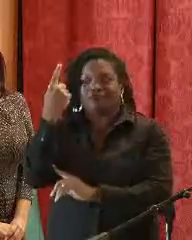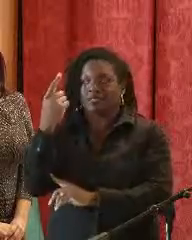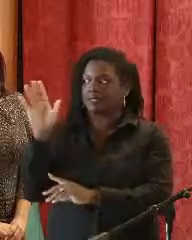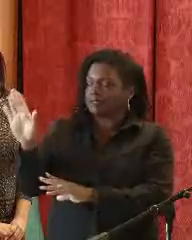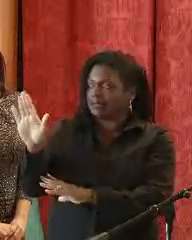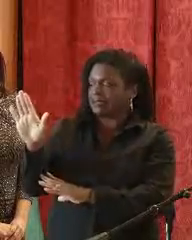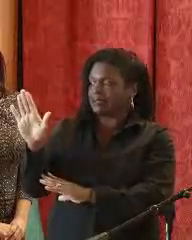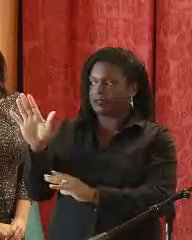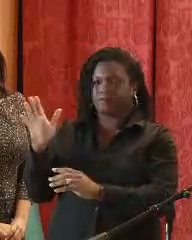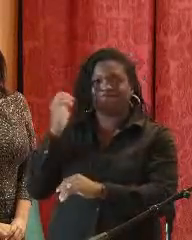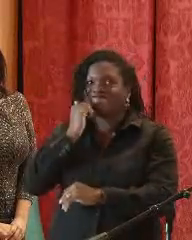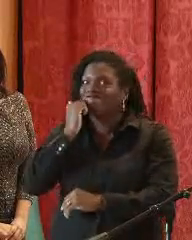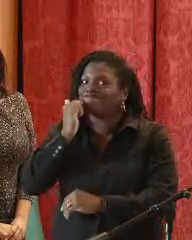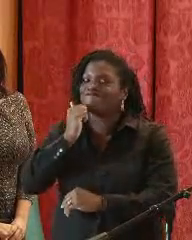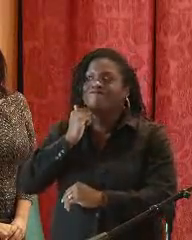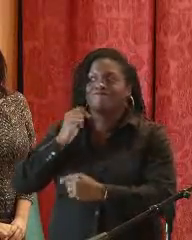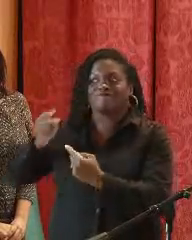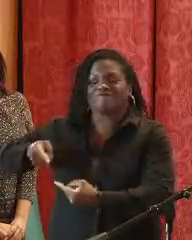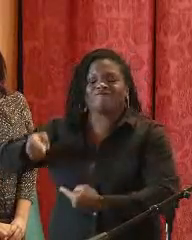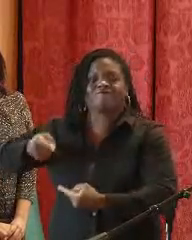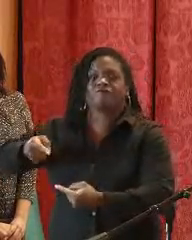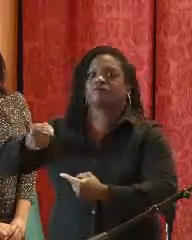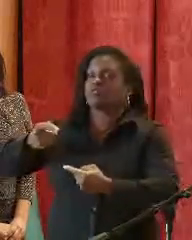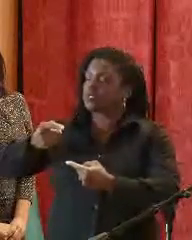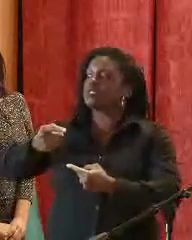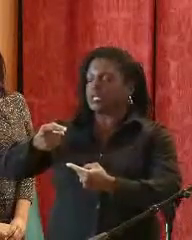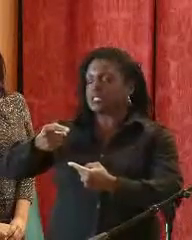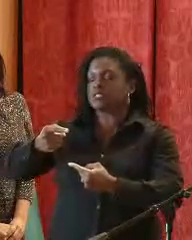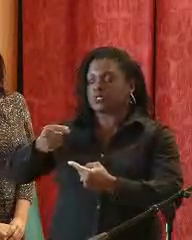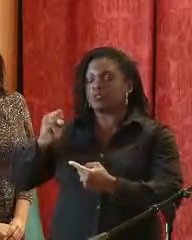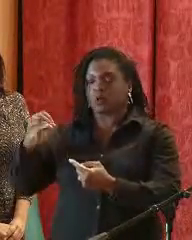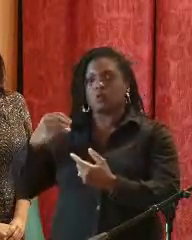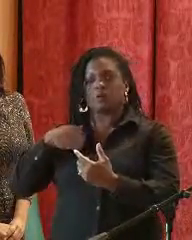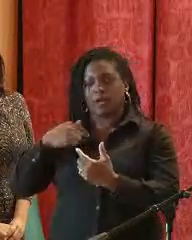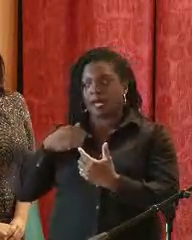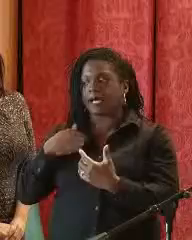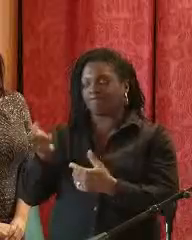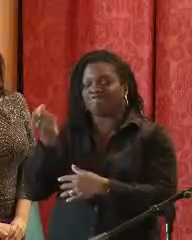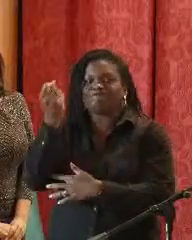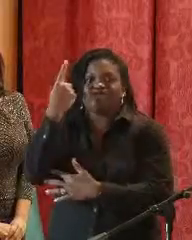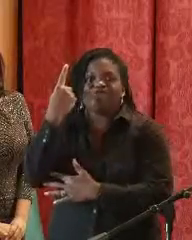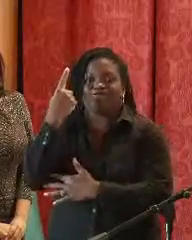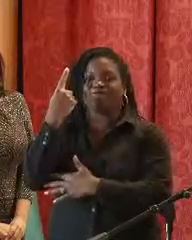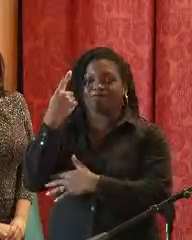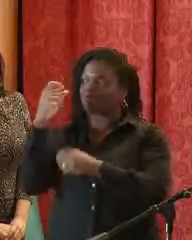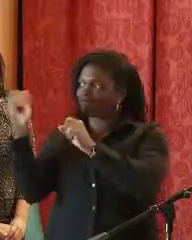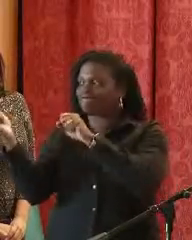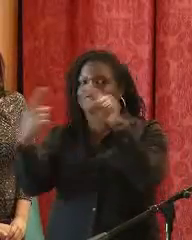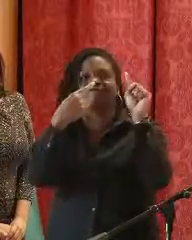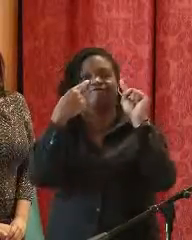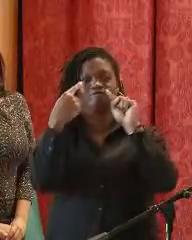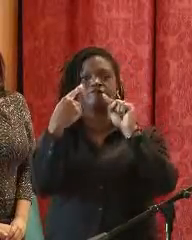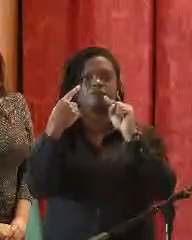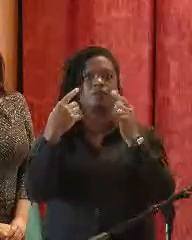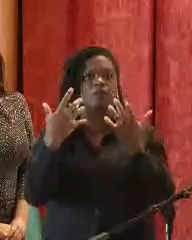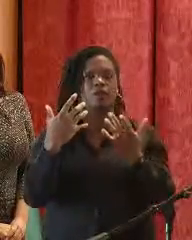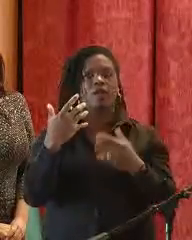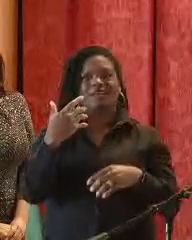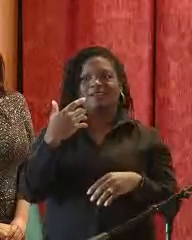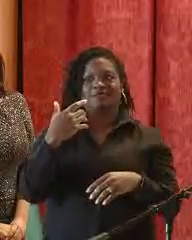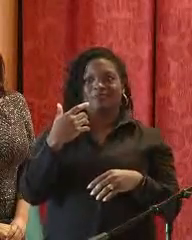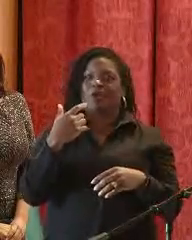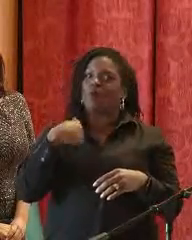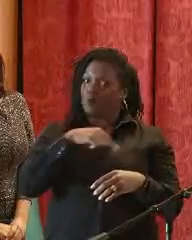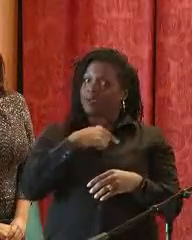through every day. So I have a connection to everyone here. So we understand what the road is, and we're totally prepared to do it. And I